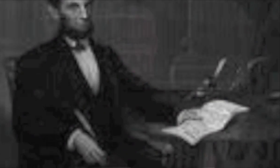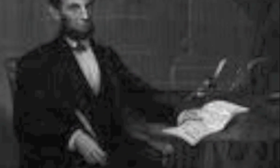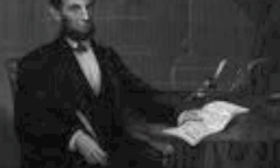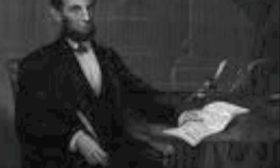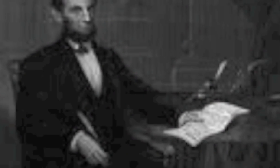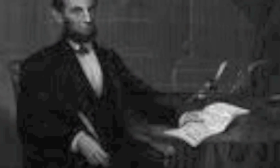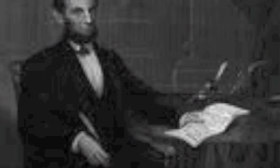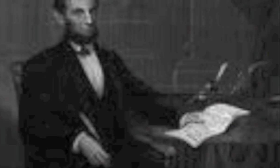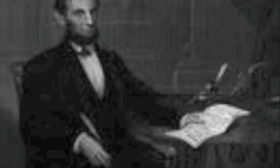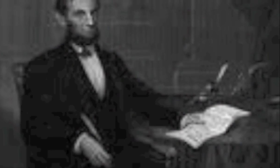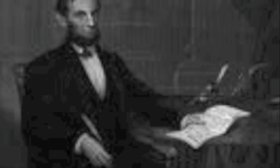Him.